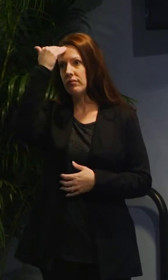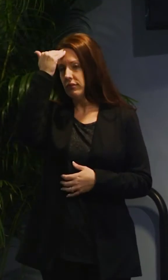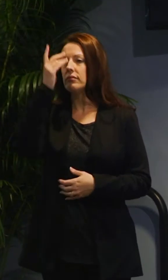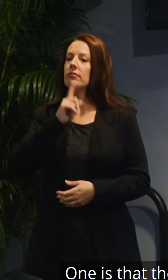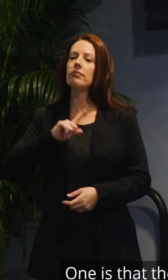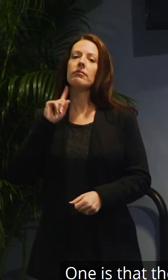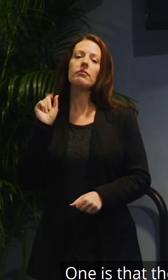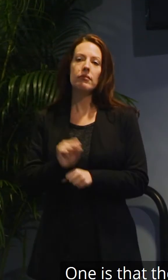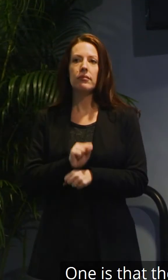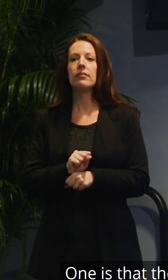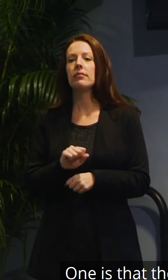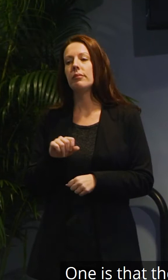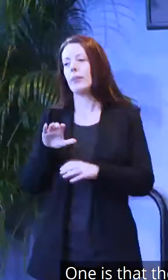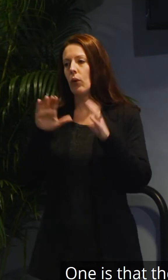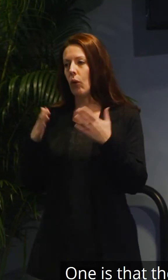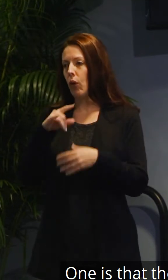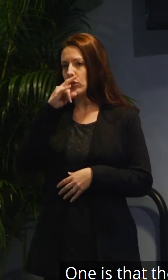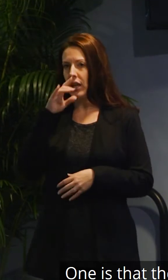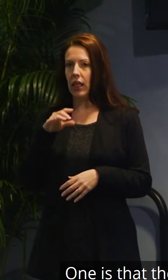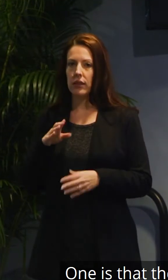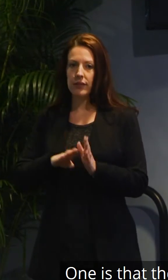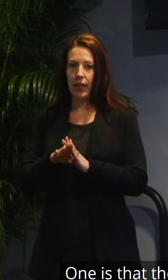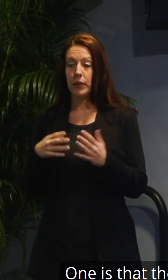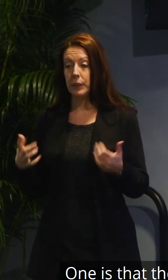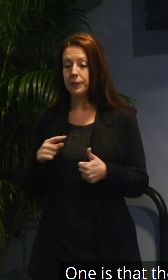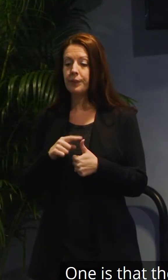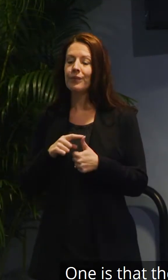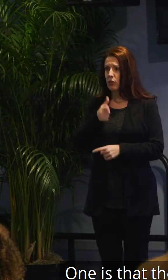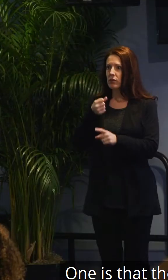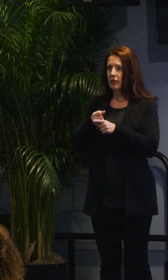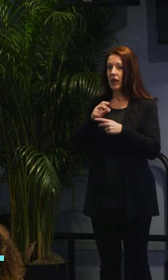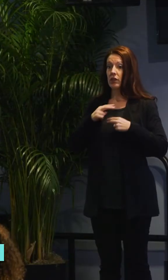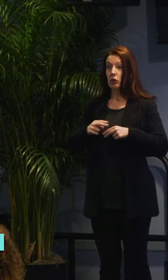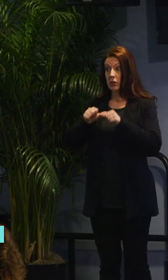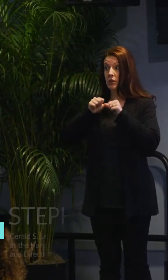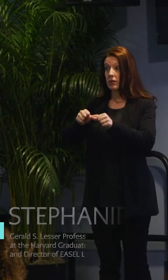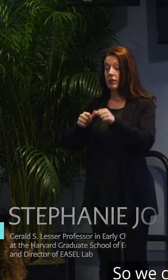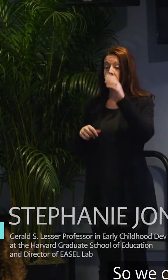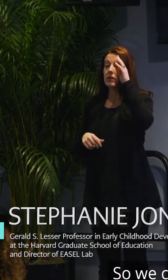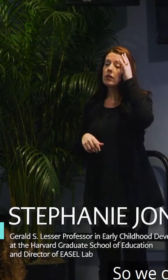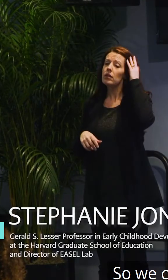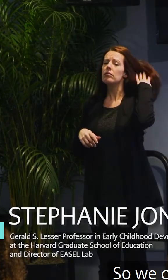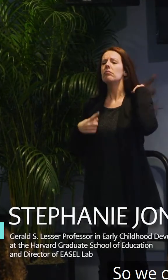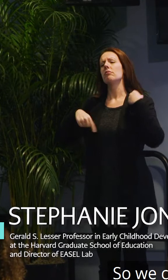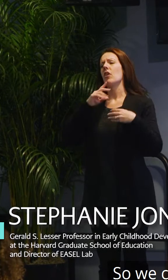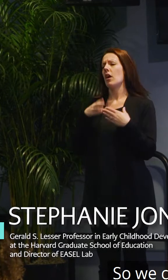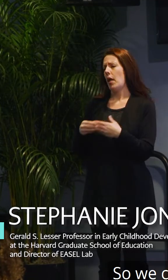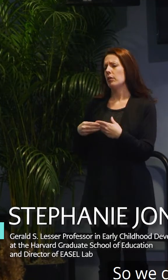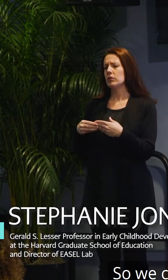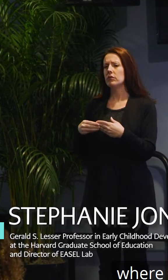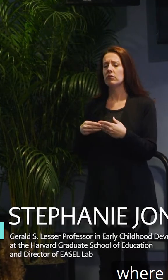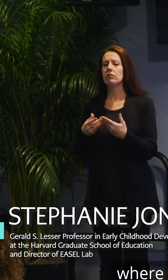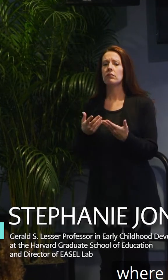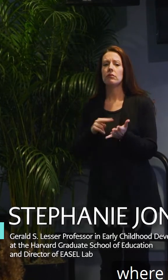development. One is that the skills, competencies, attitudes, they're malleable. So we can do stuff in the